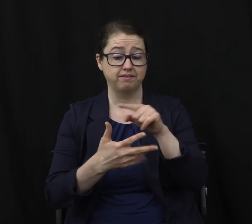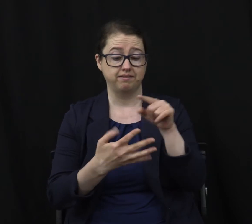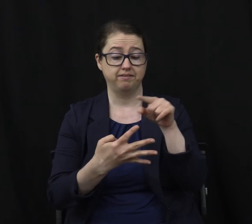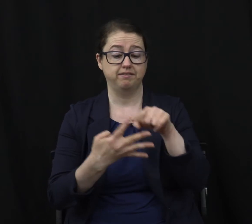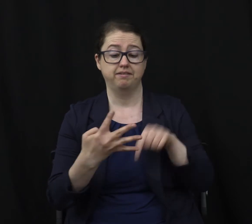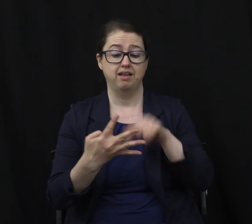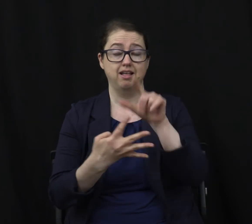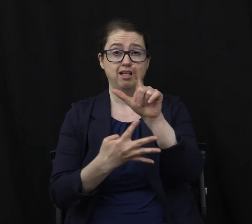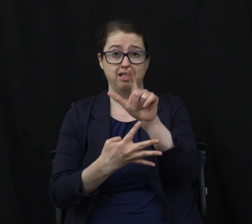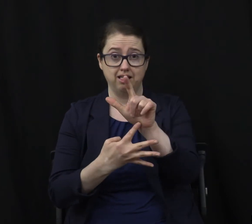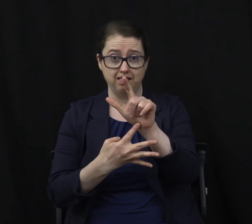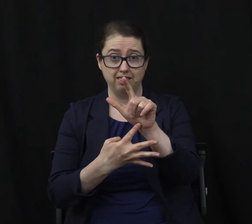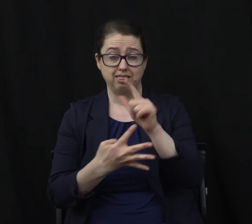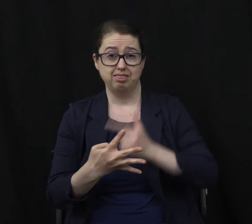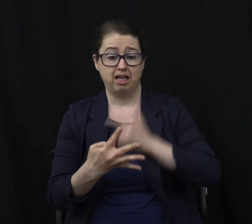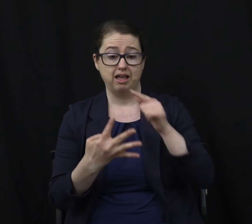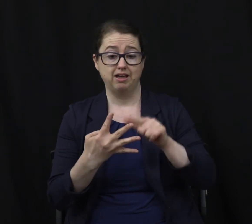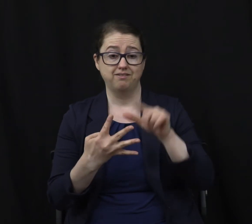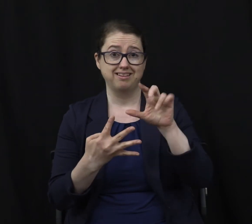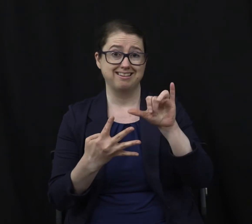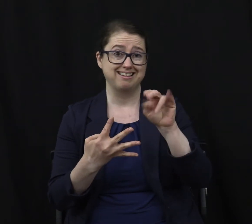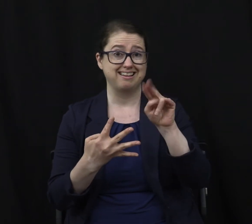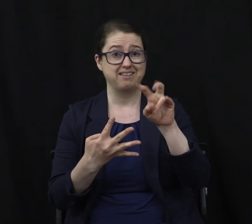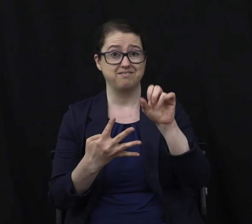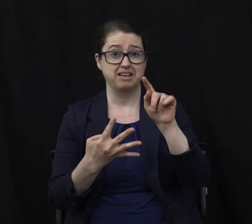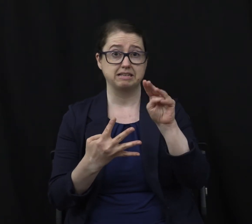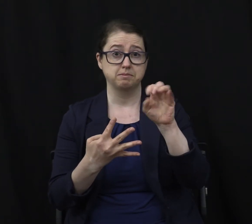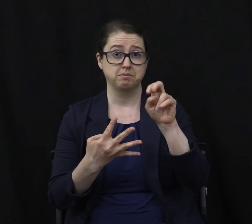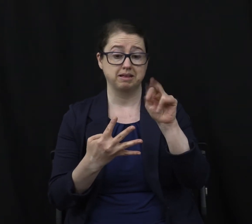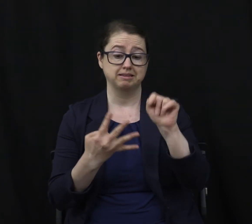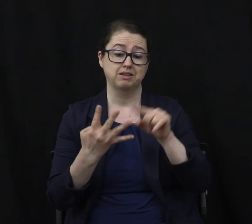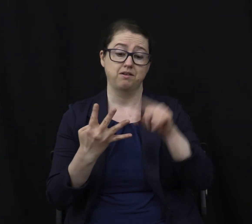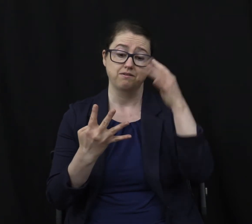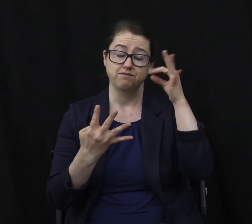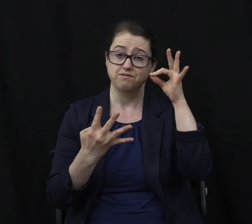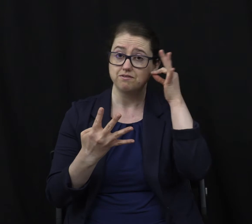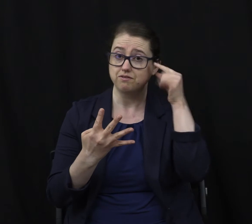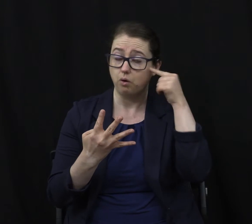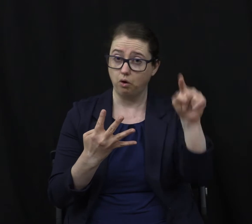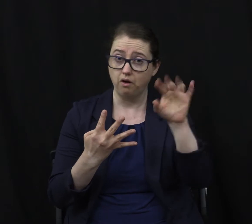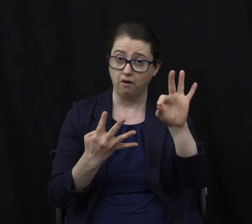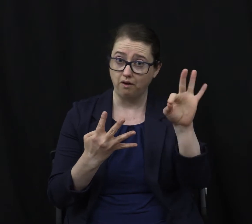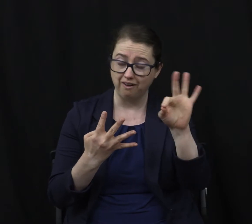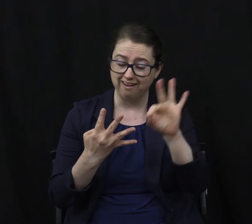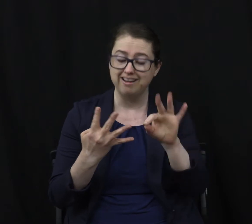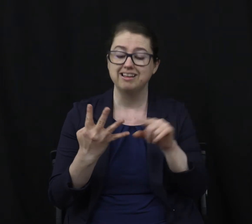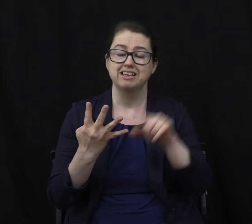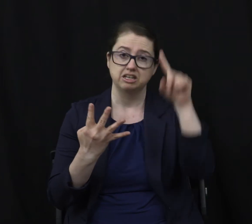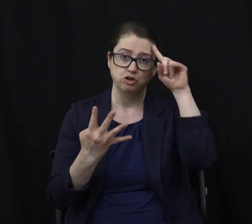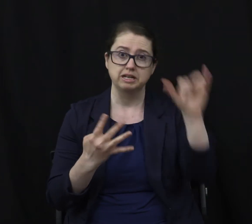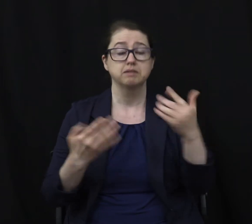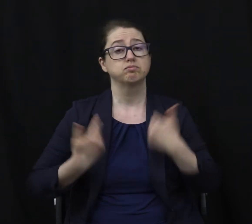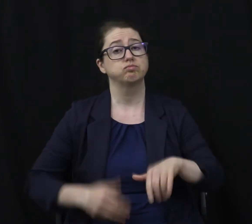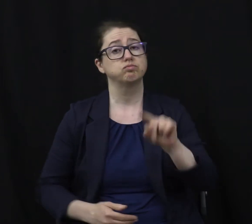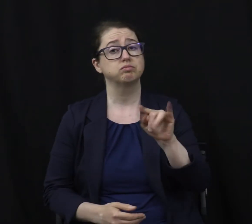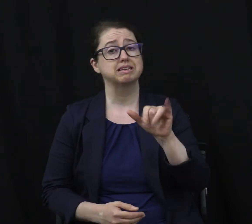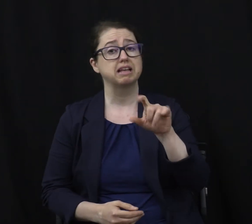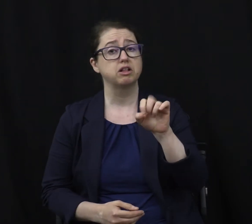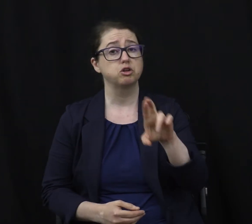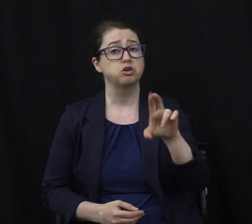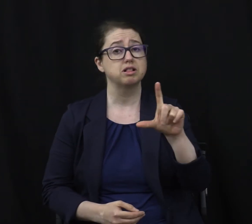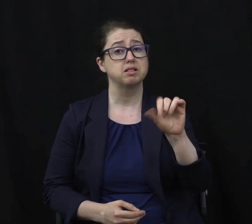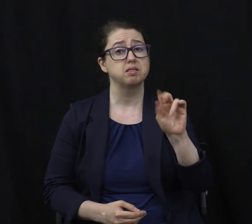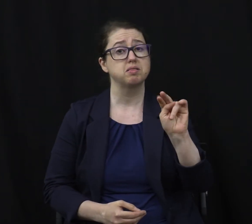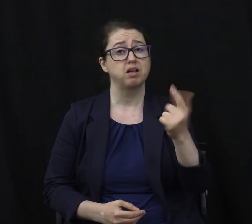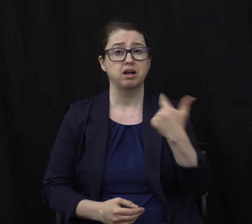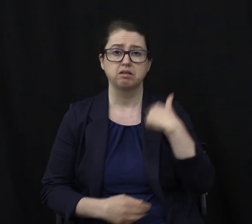introduce myself. My name is Tyler Long and I'll be your presenter for this Life Seminar. I've lived in the Pacific Northwest for over half